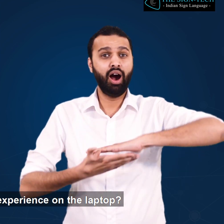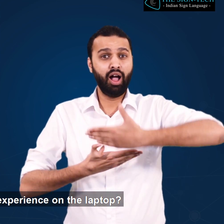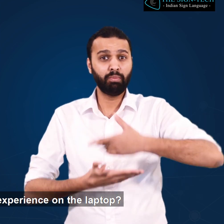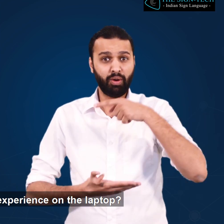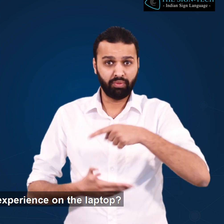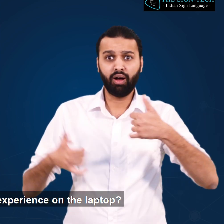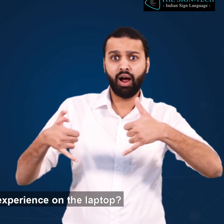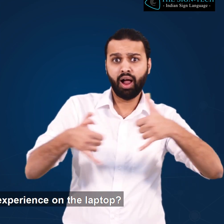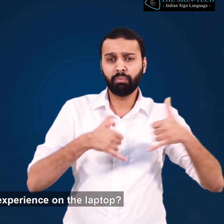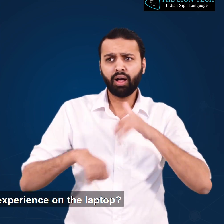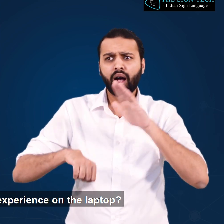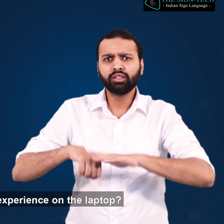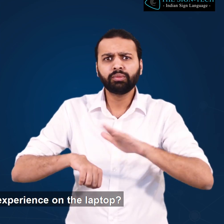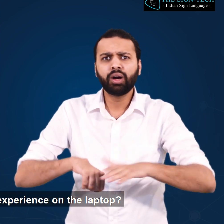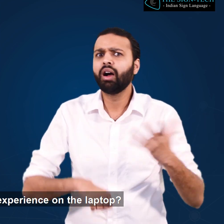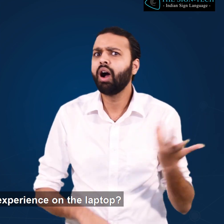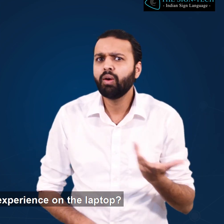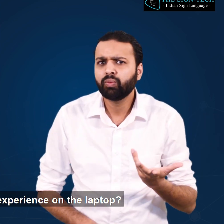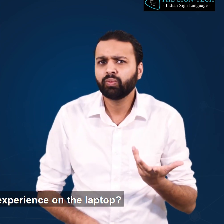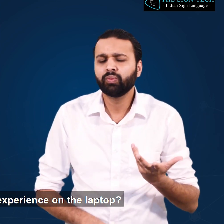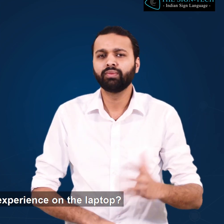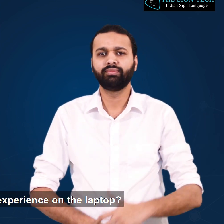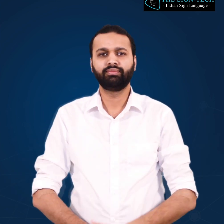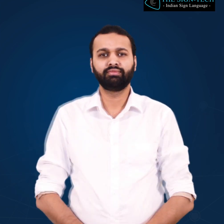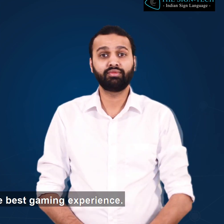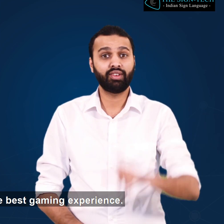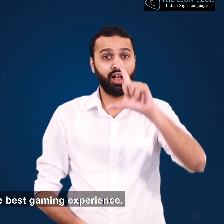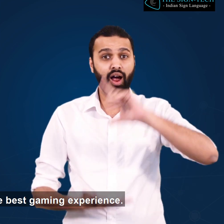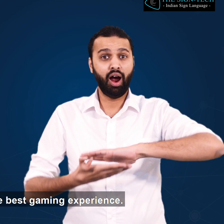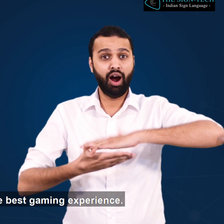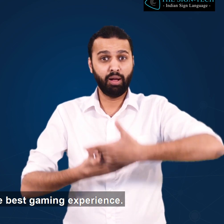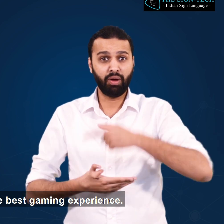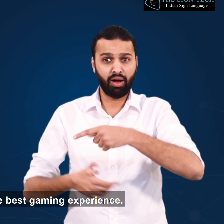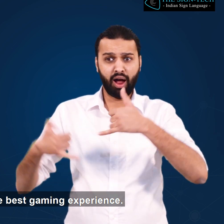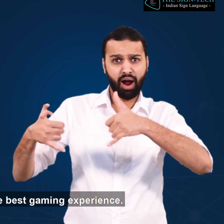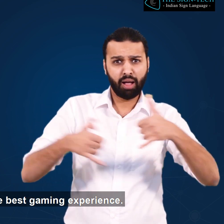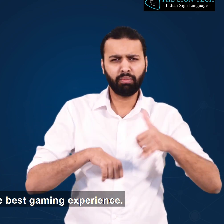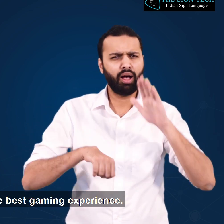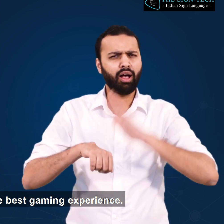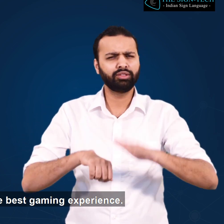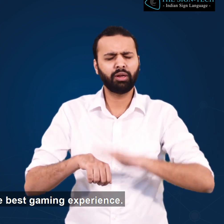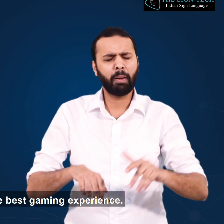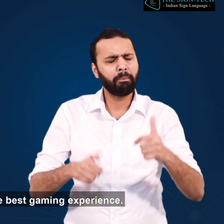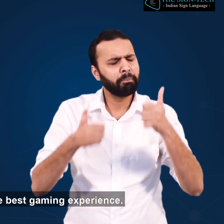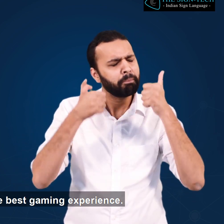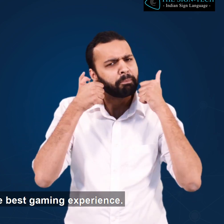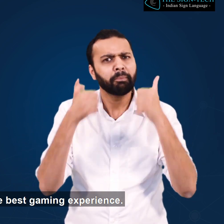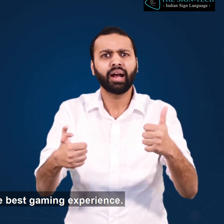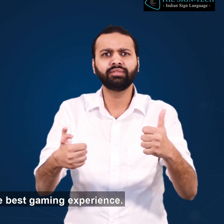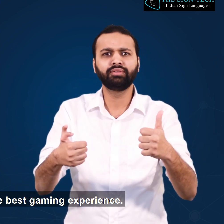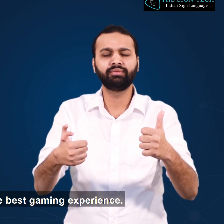How is the gaming experience on the laptop? The laptop offers the best gaming experience.